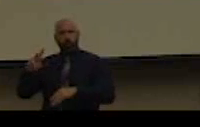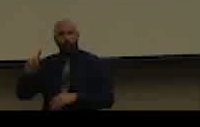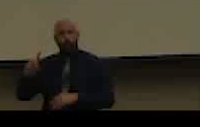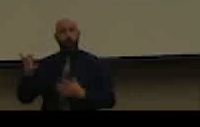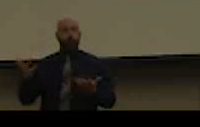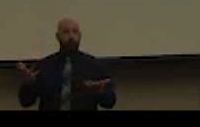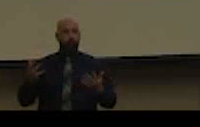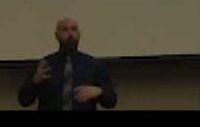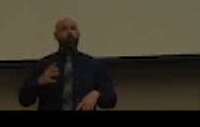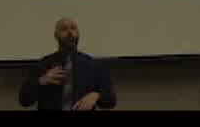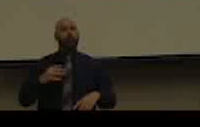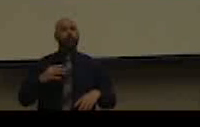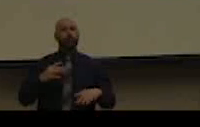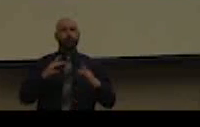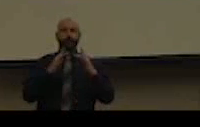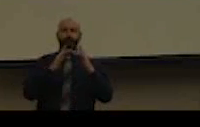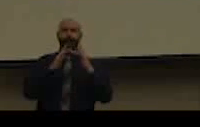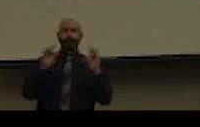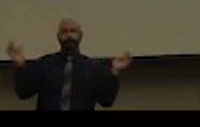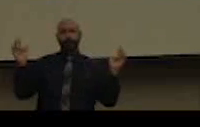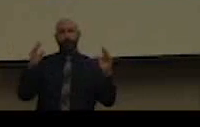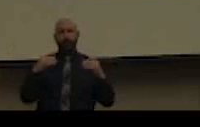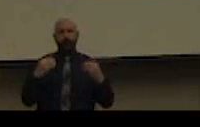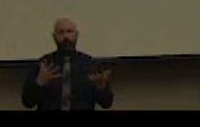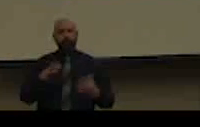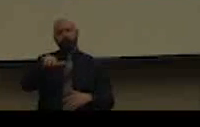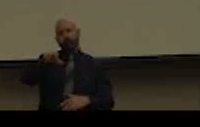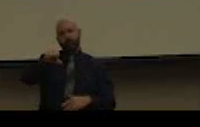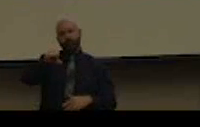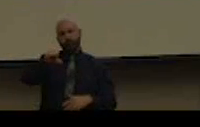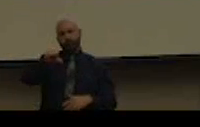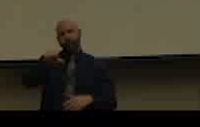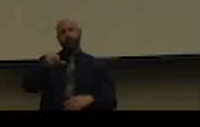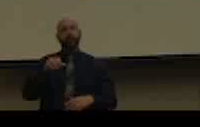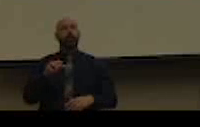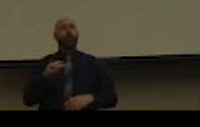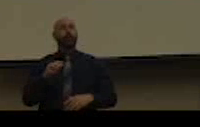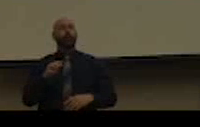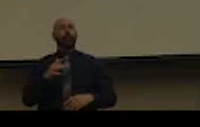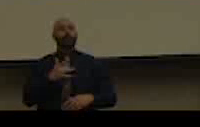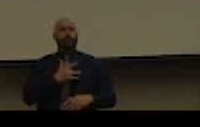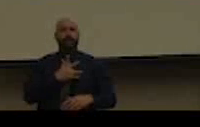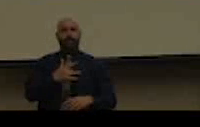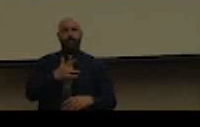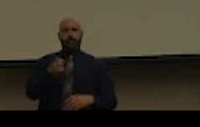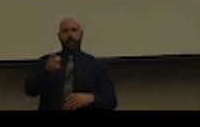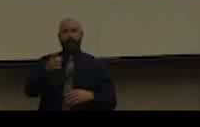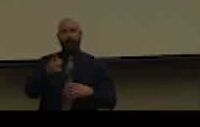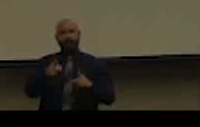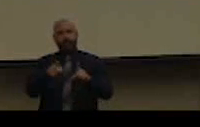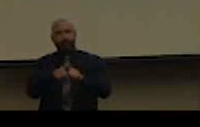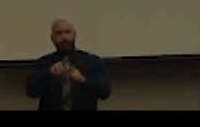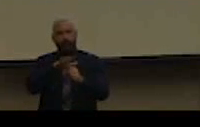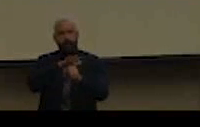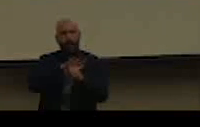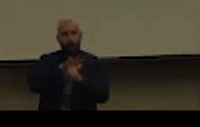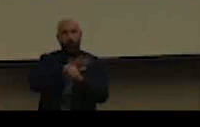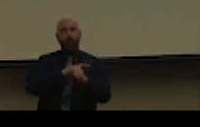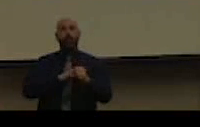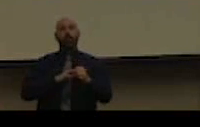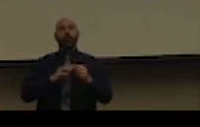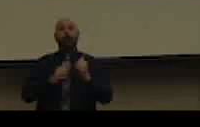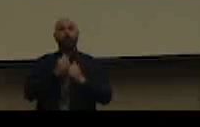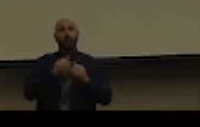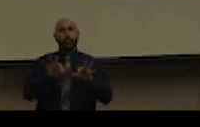on average, but in general, they are roughly around the same area. And most importantly, we see providers of every